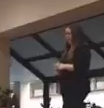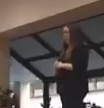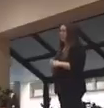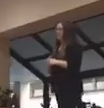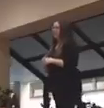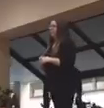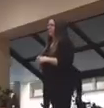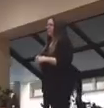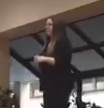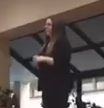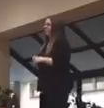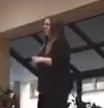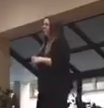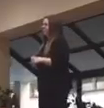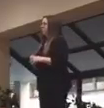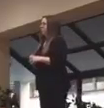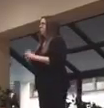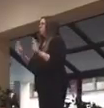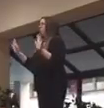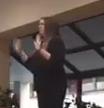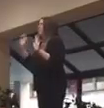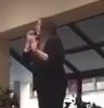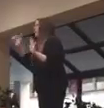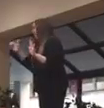Next question is, why is the task force starting in the spring?